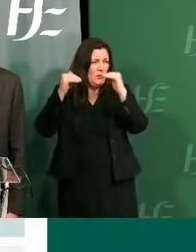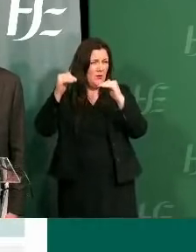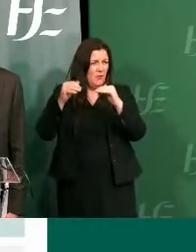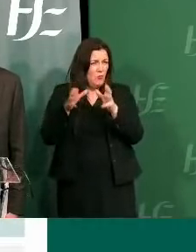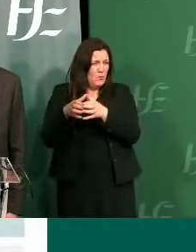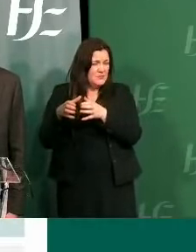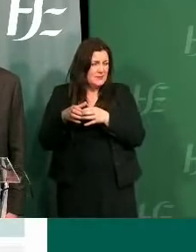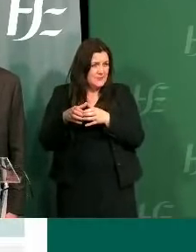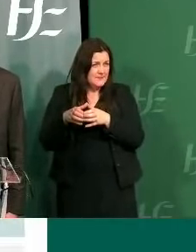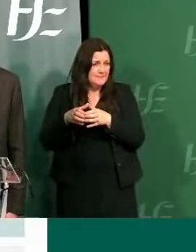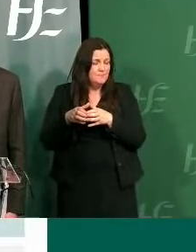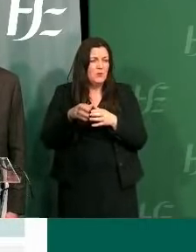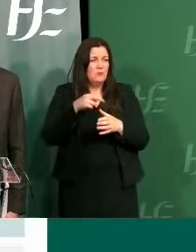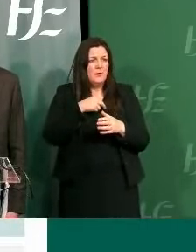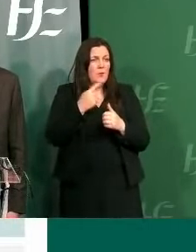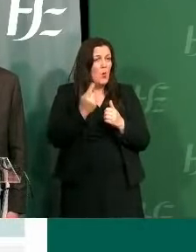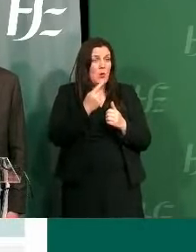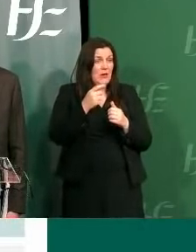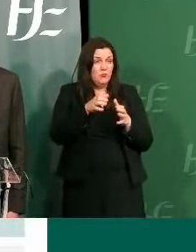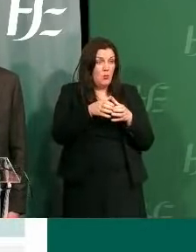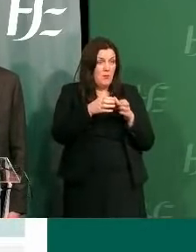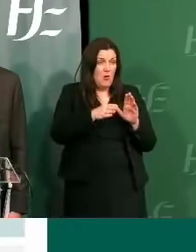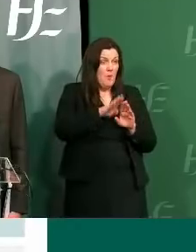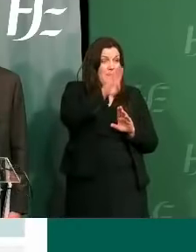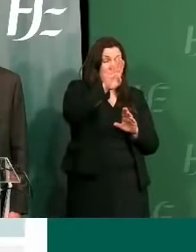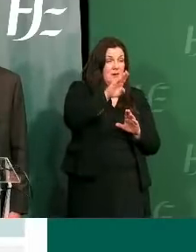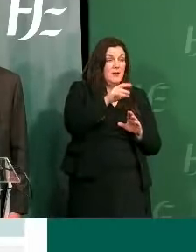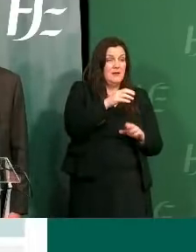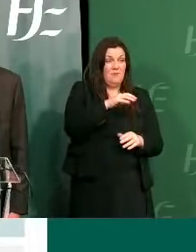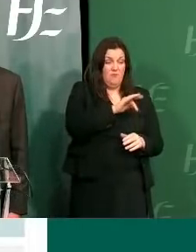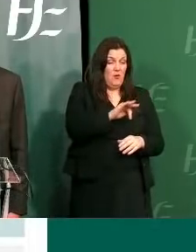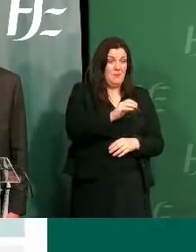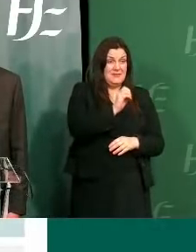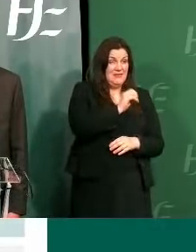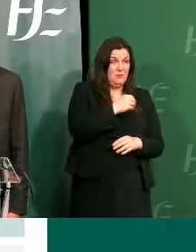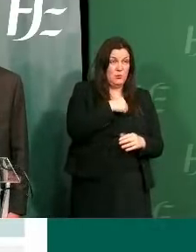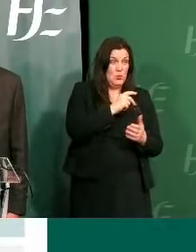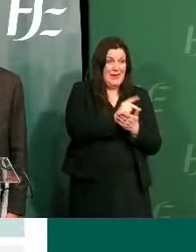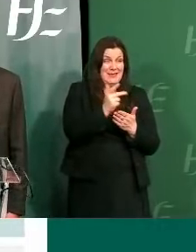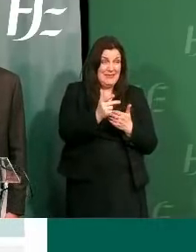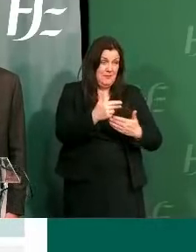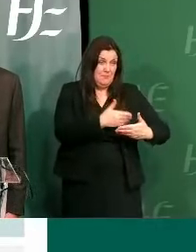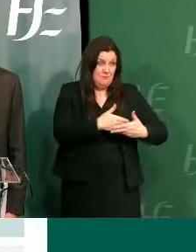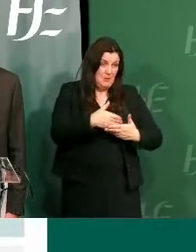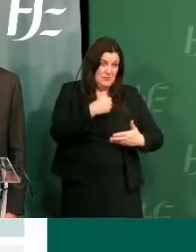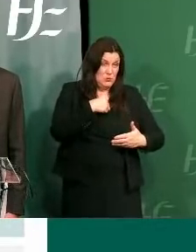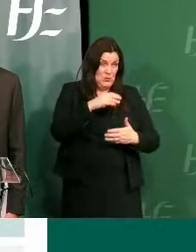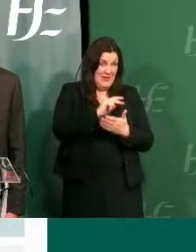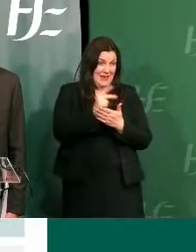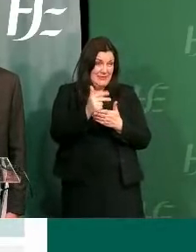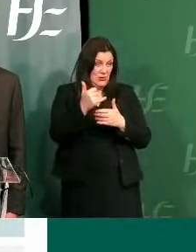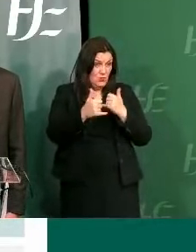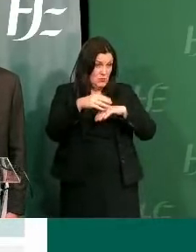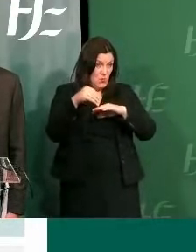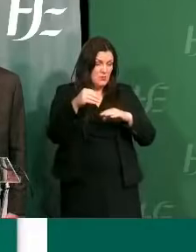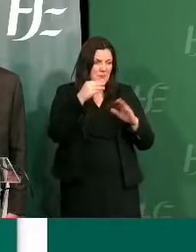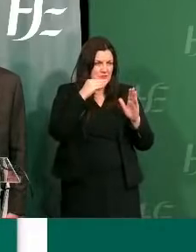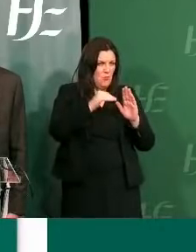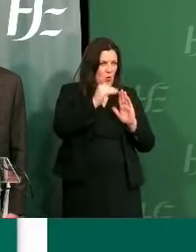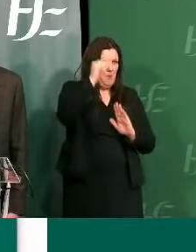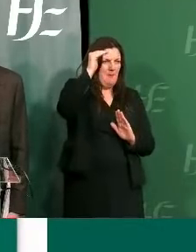the only age group really rising significantly is the 0 to 18 age group rise of 9.9% over that time period.